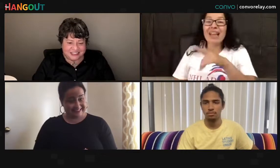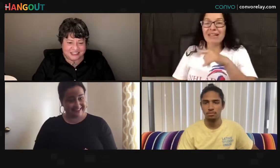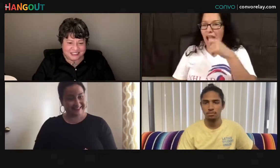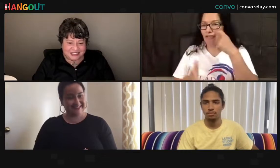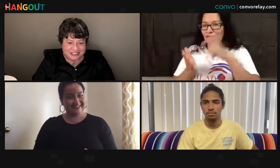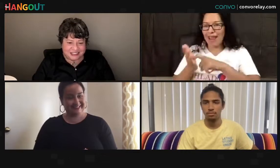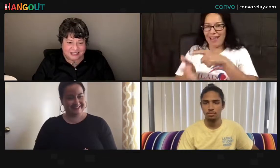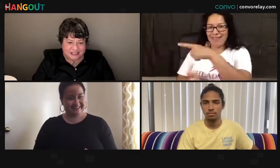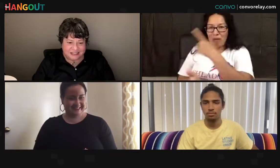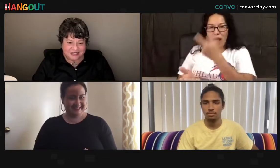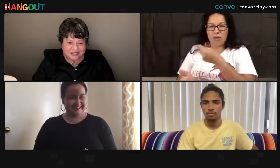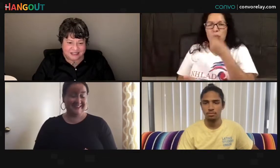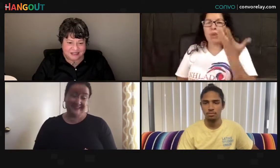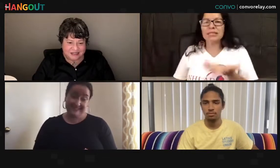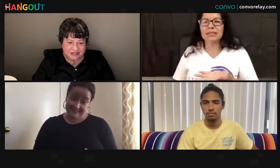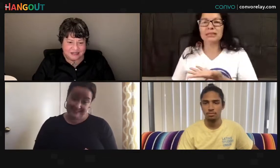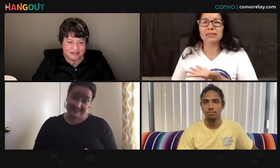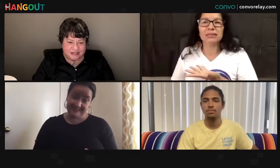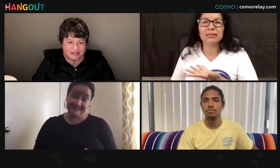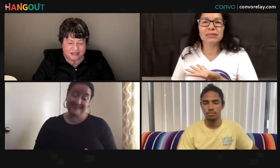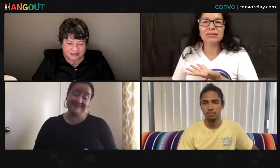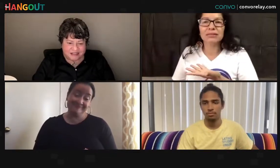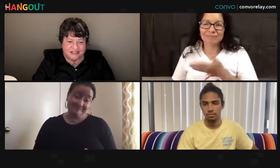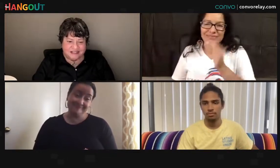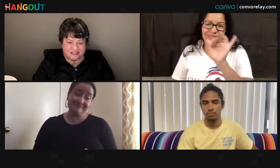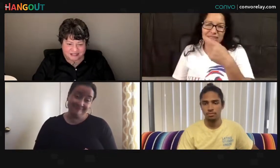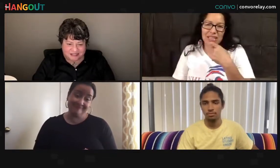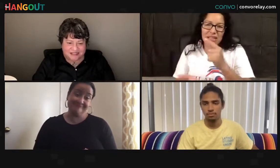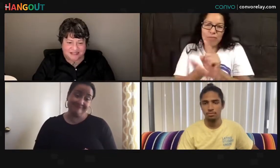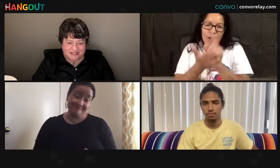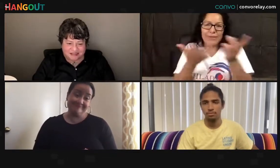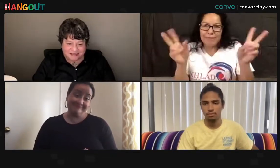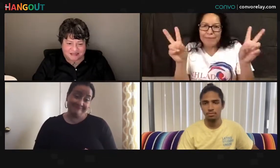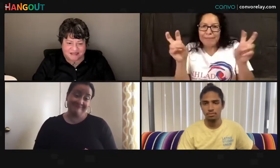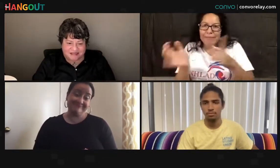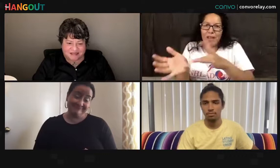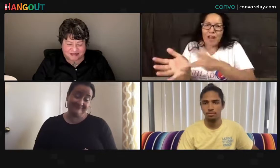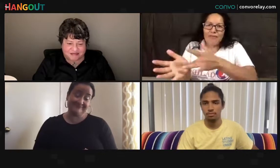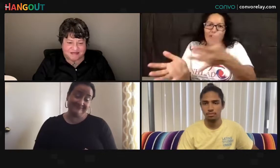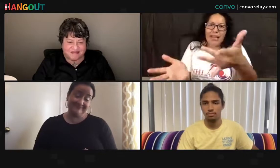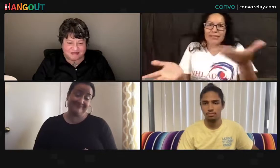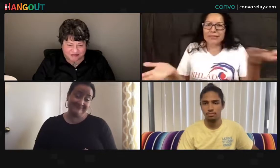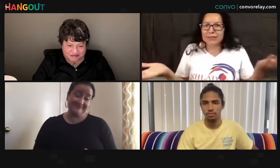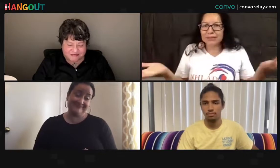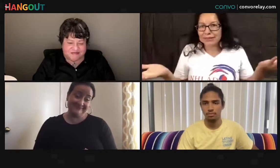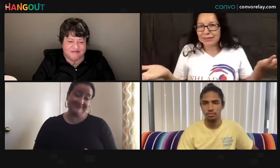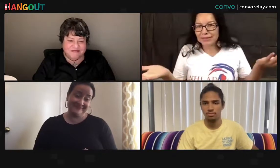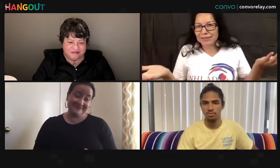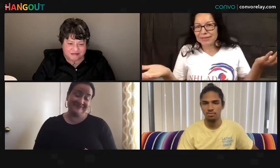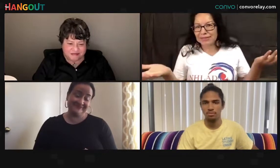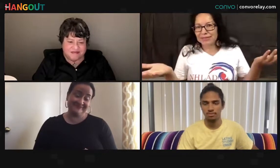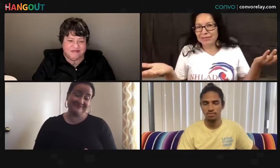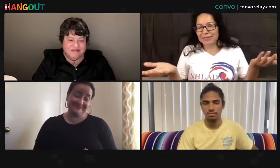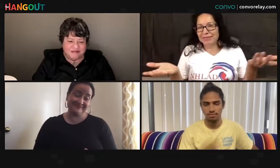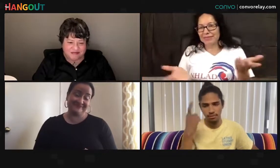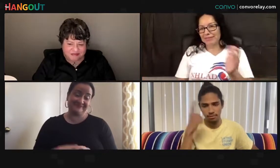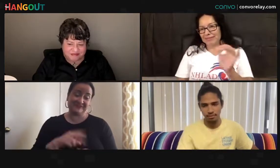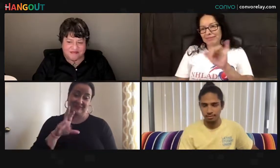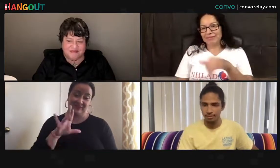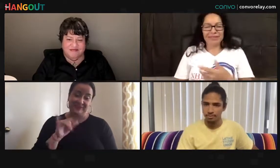is wrong. These other countries are lucky they don't get recognized because they're white. There's that white privilege again.